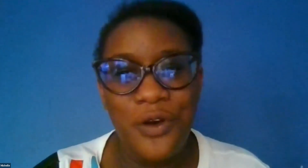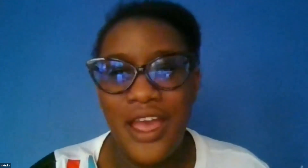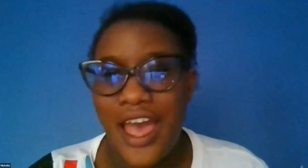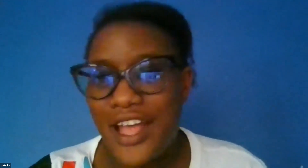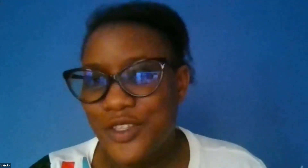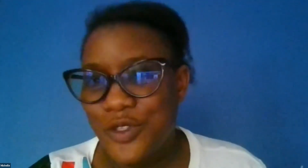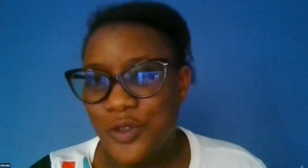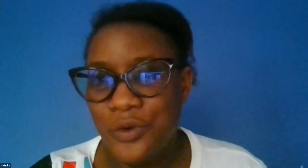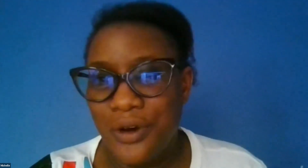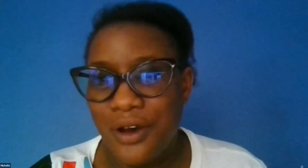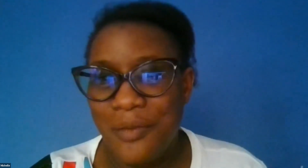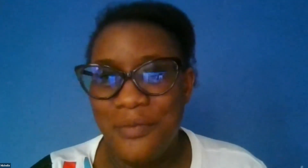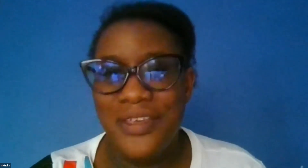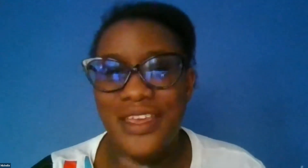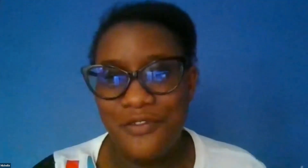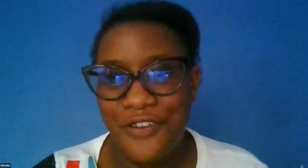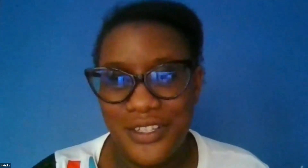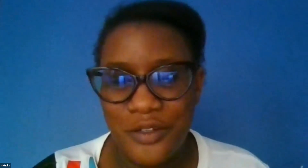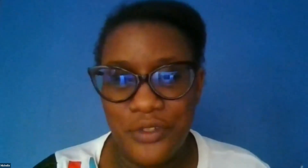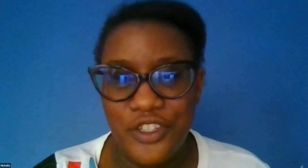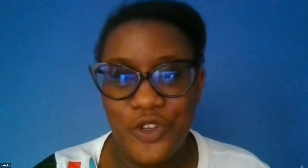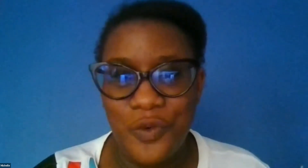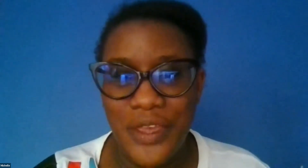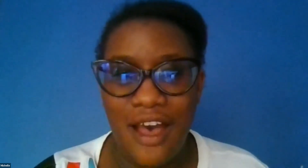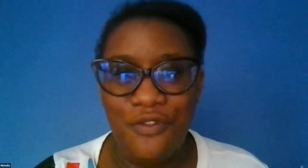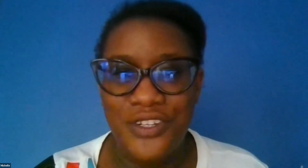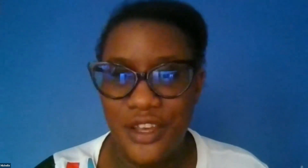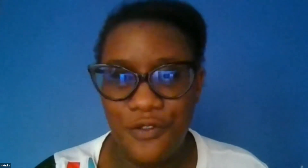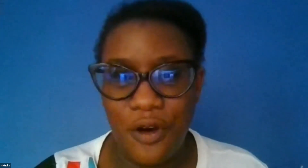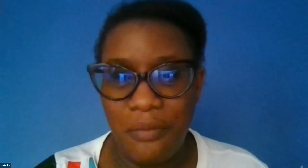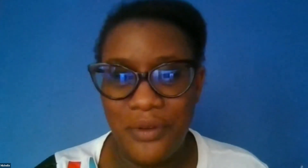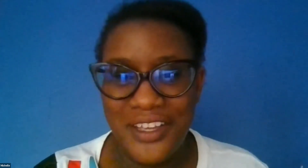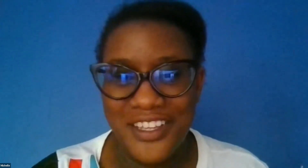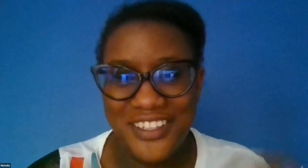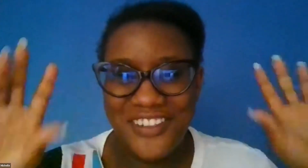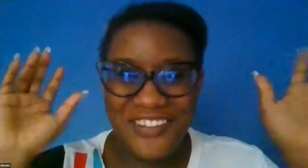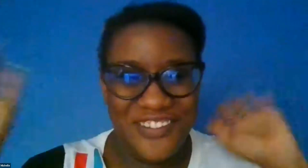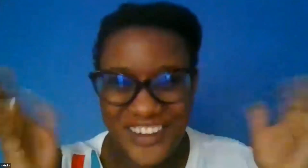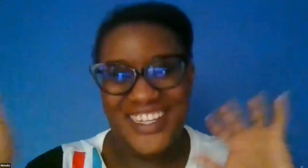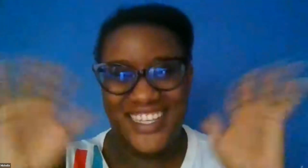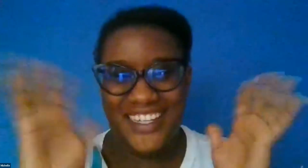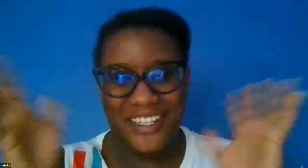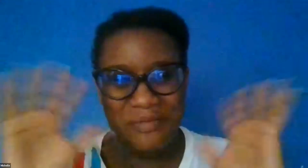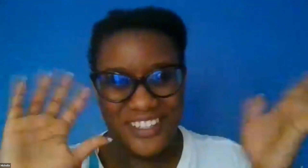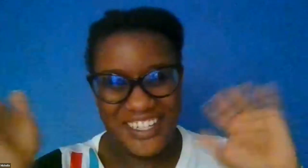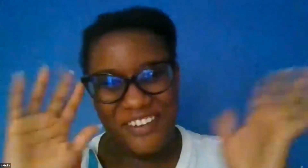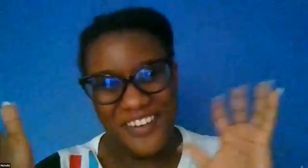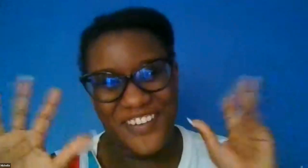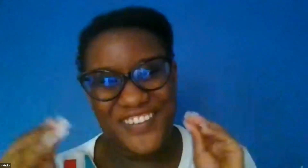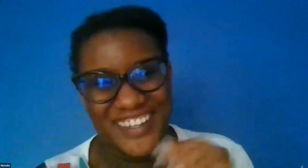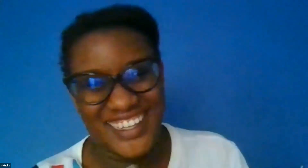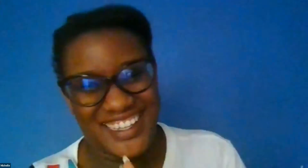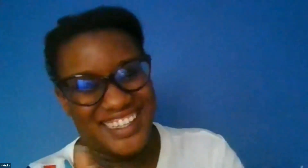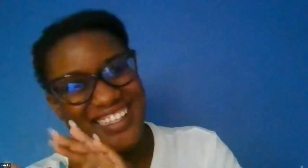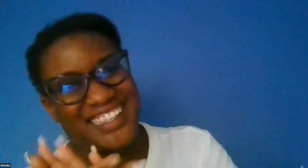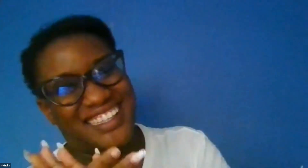see grow. And so in first position, we have DevOp. So I'm very excited about